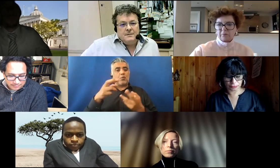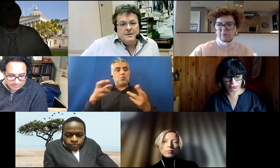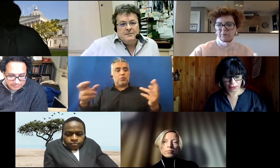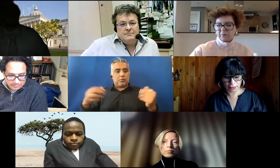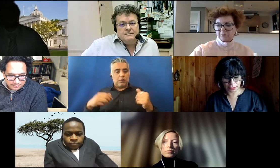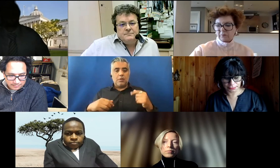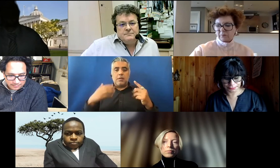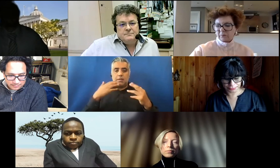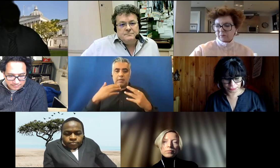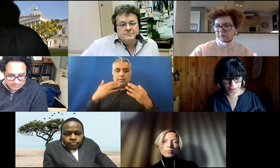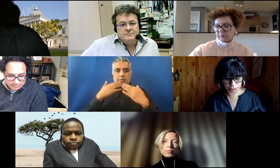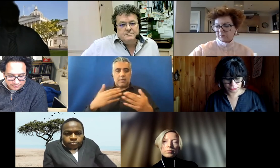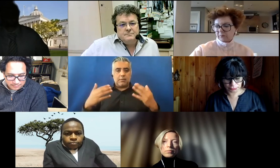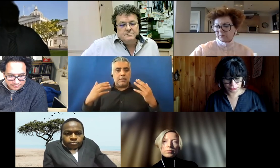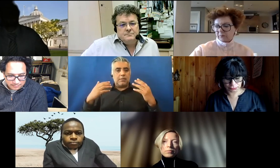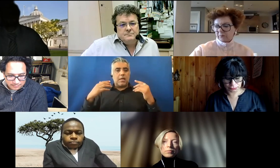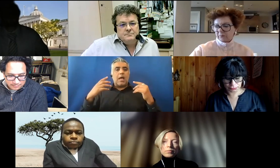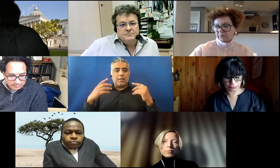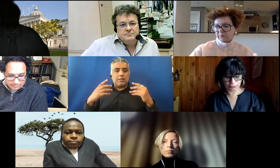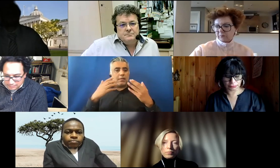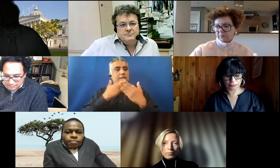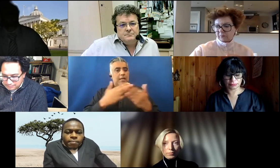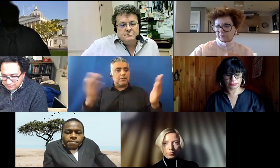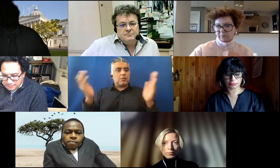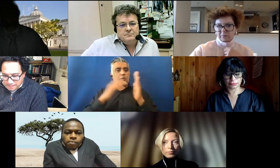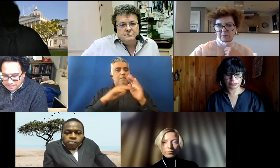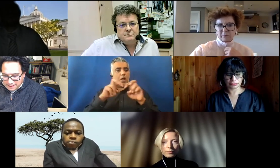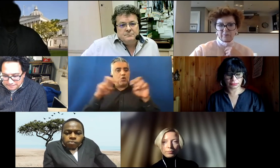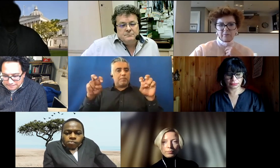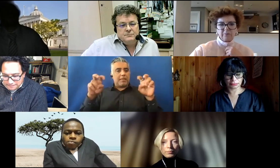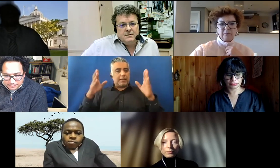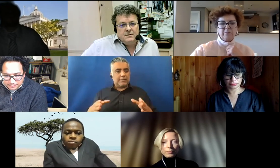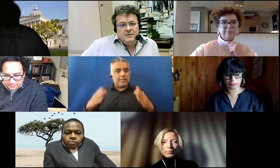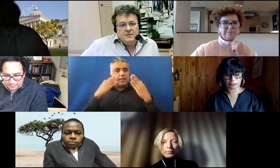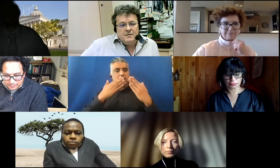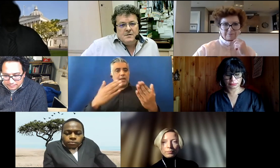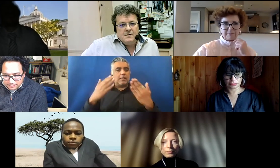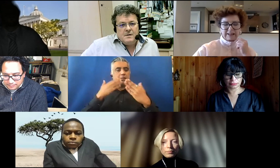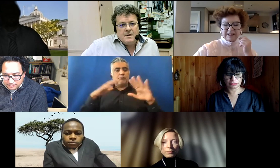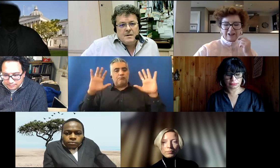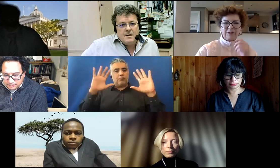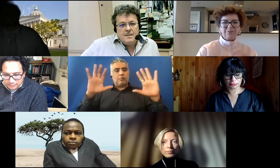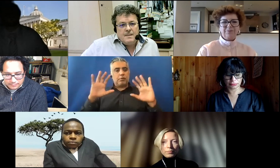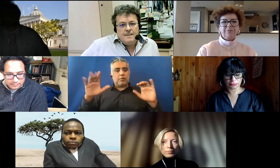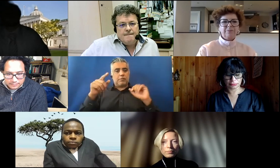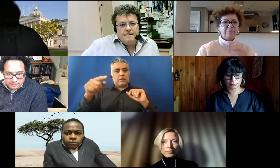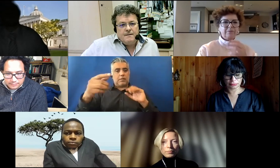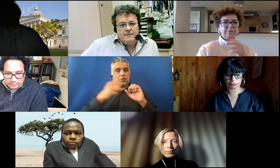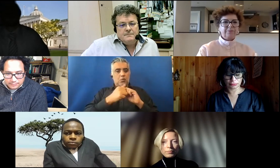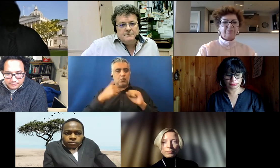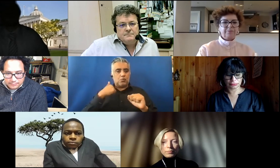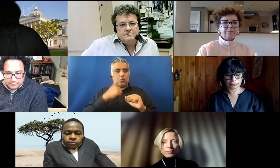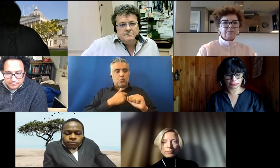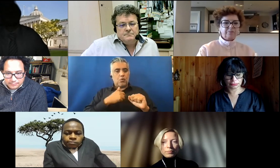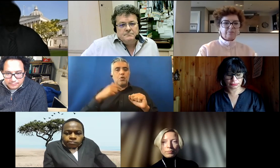Great, thank you very much. So big thank you to all the panel members. It was wonderful to have you here this afternoon. I'm going to make